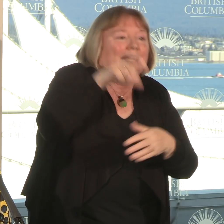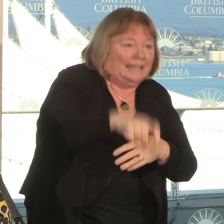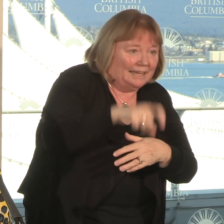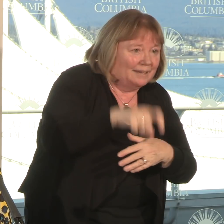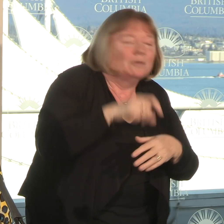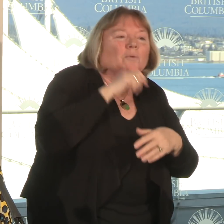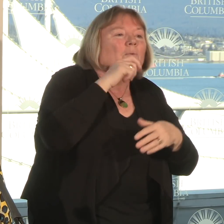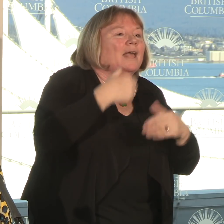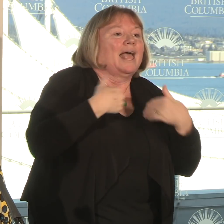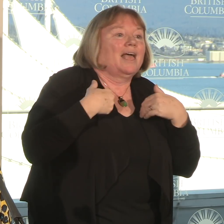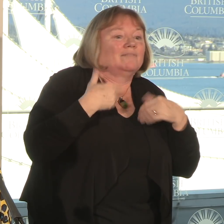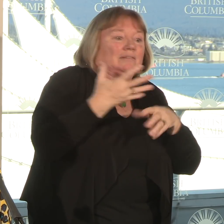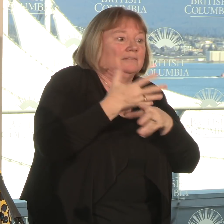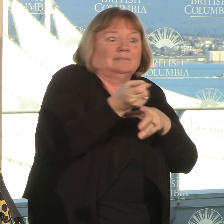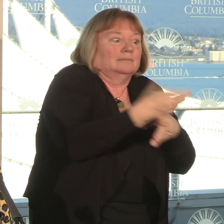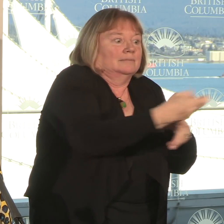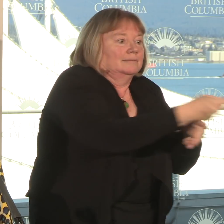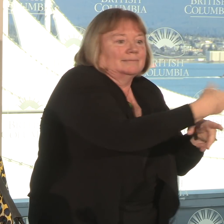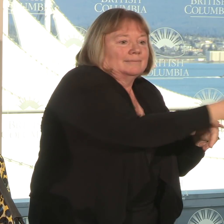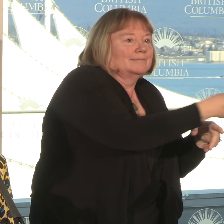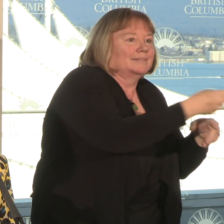issue of